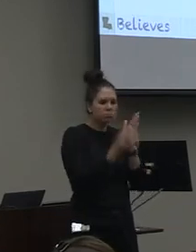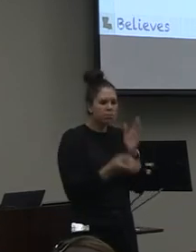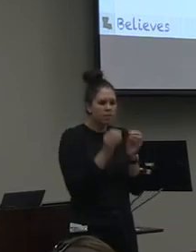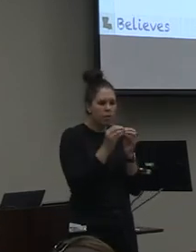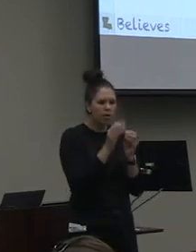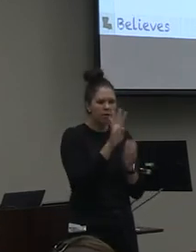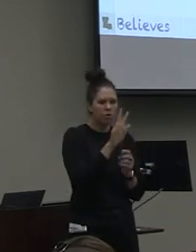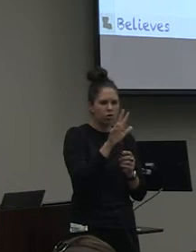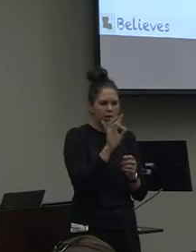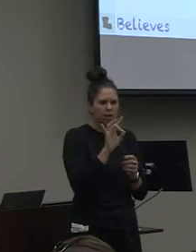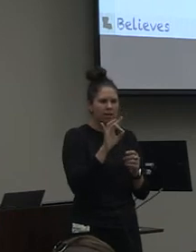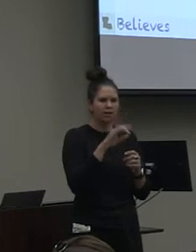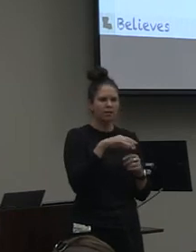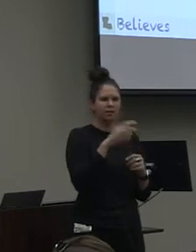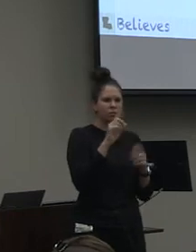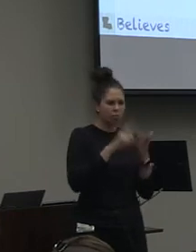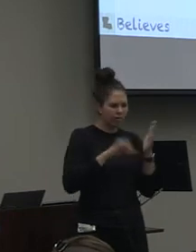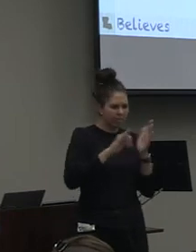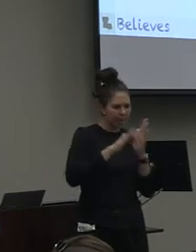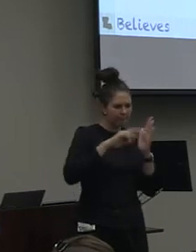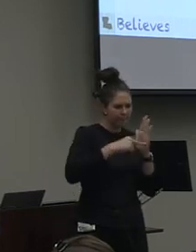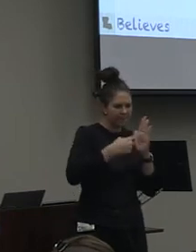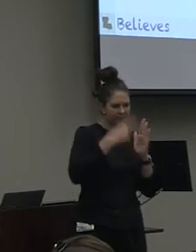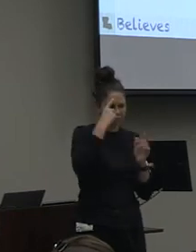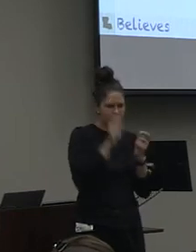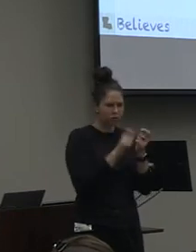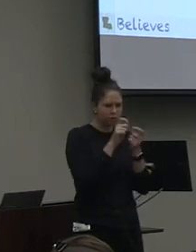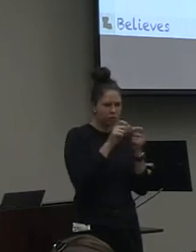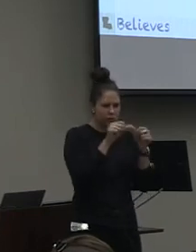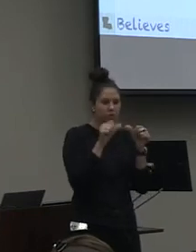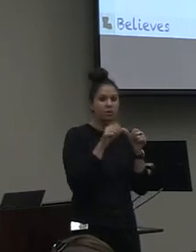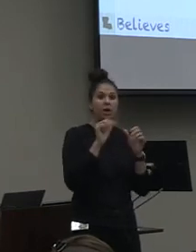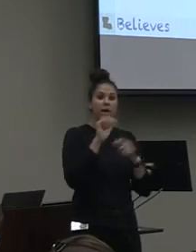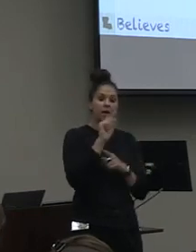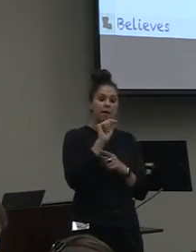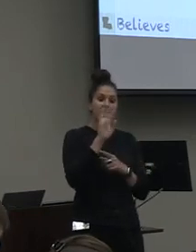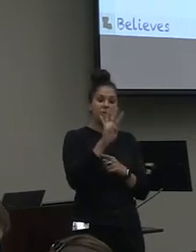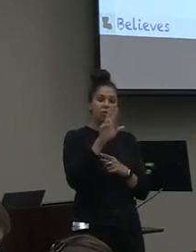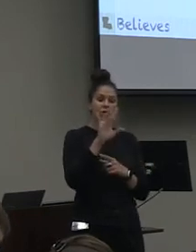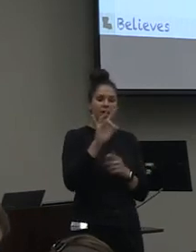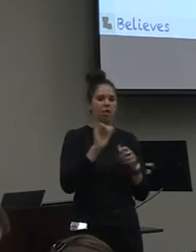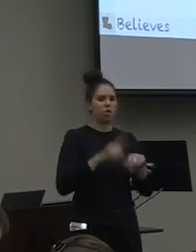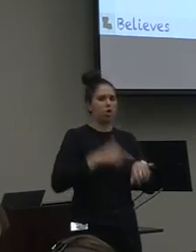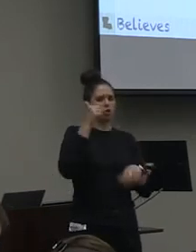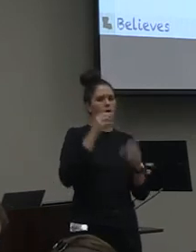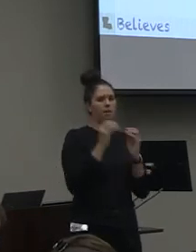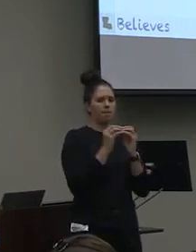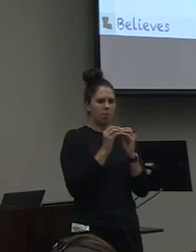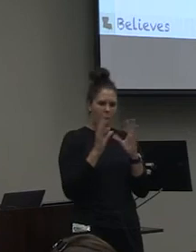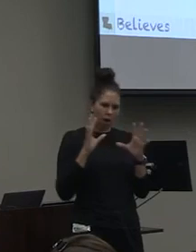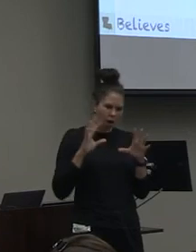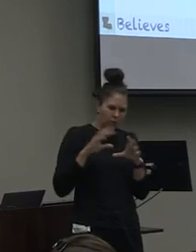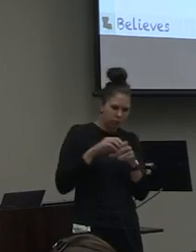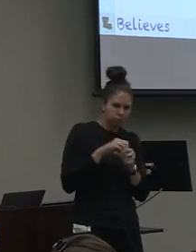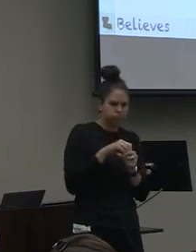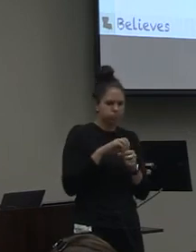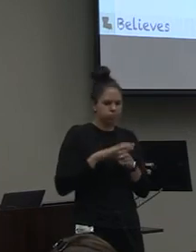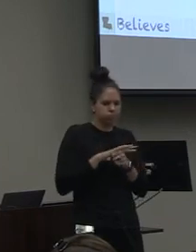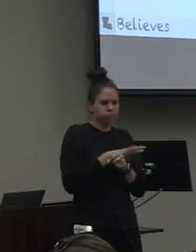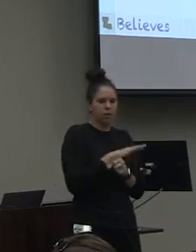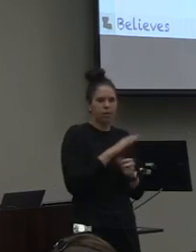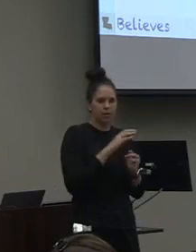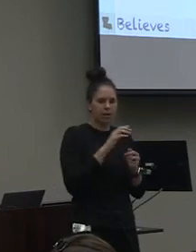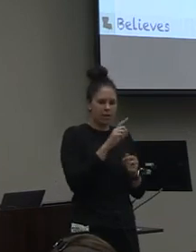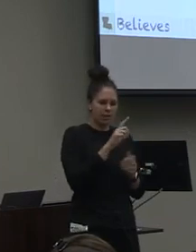438 and what it means for these different areas. But Act 438 is a longer, more comprehensive piece